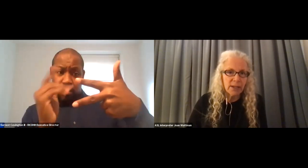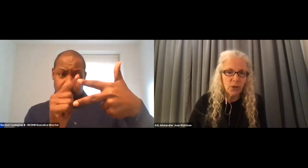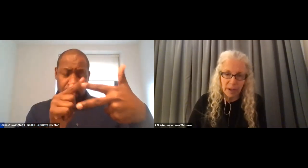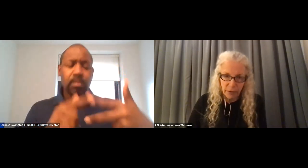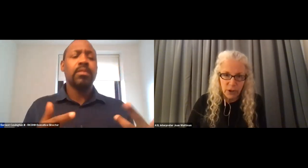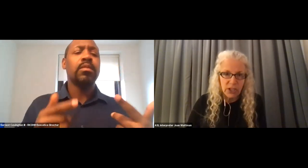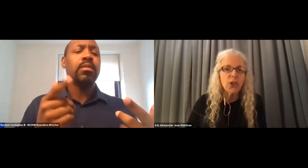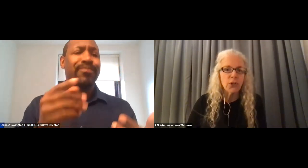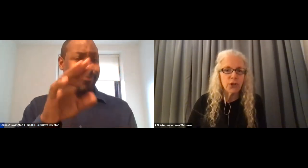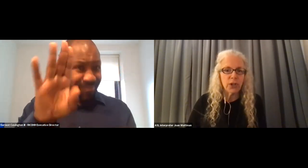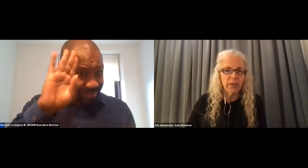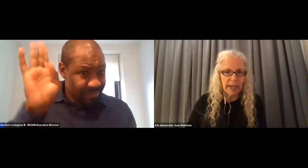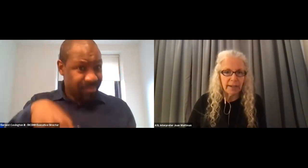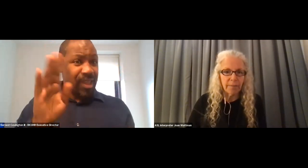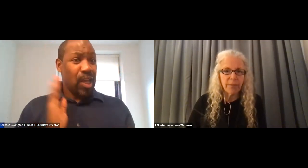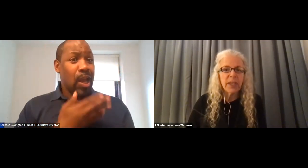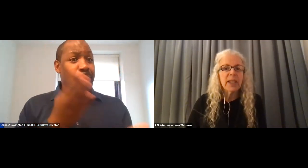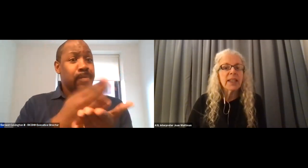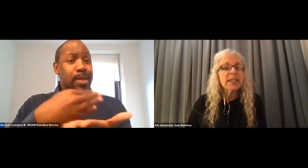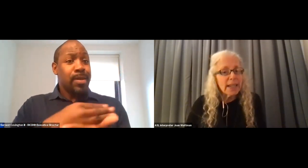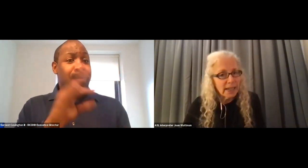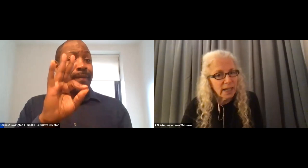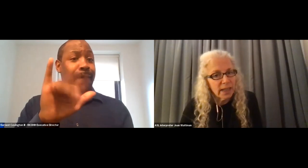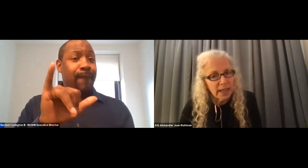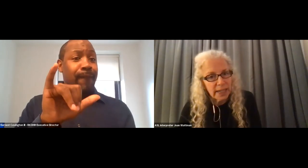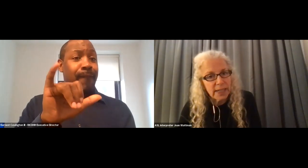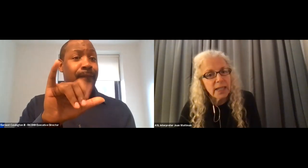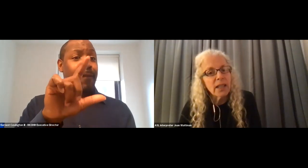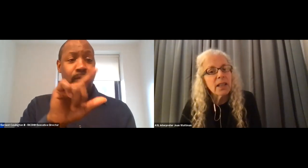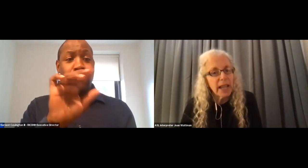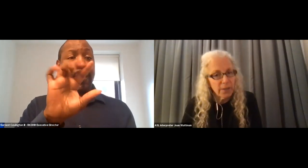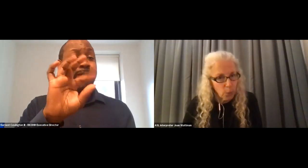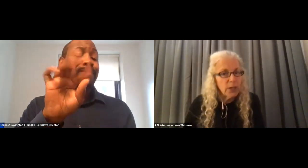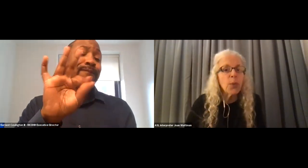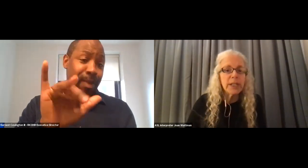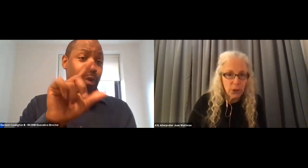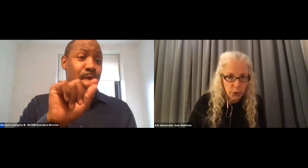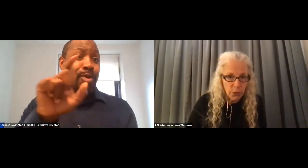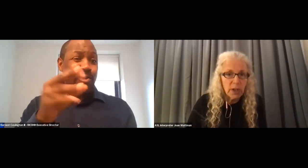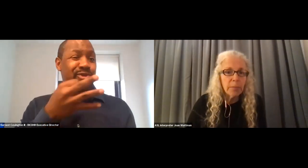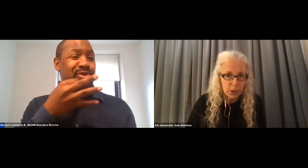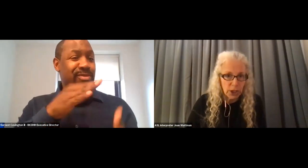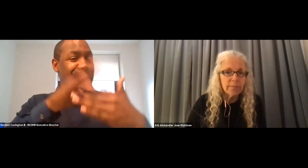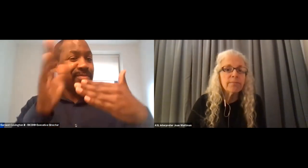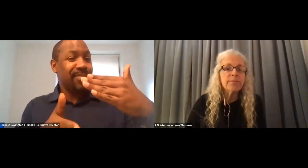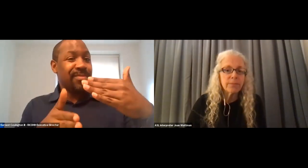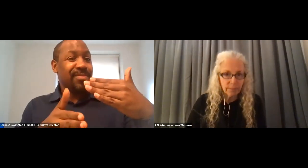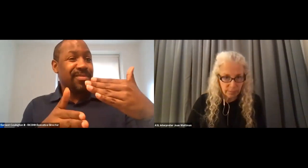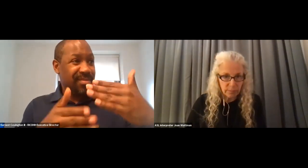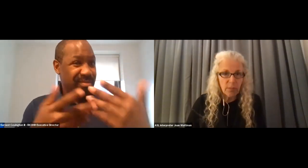So May 1st is a huge event. The second thing is the FY22 budget.